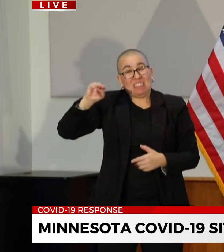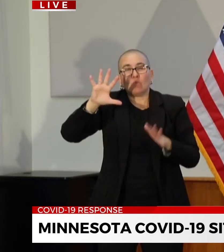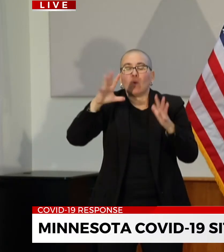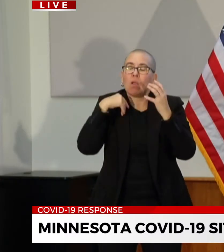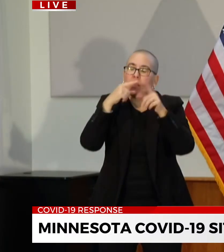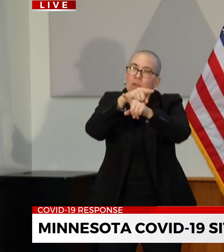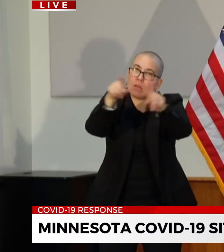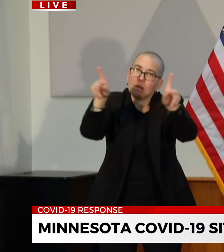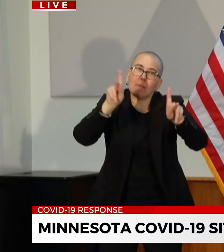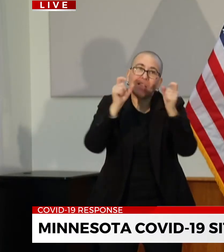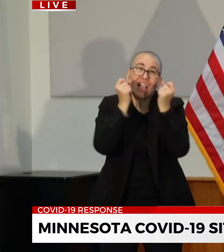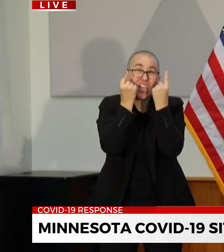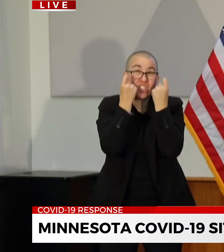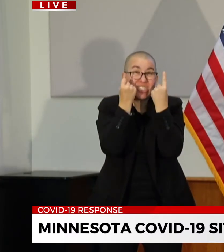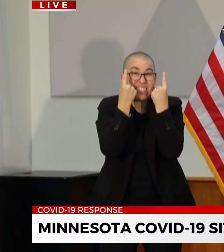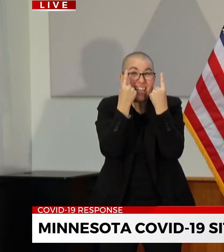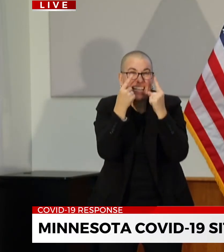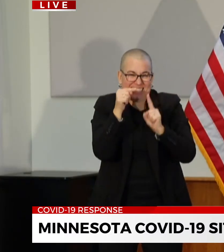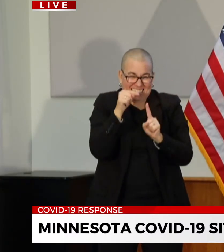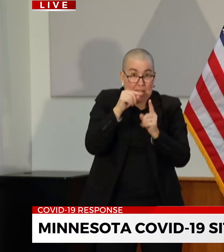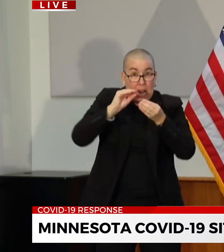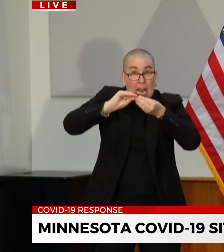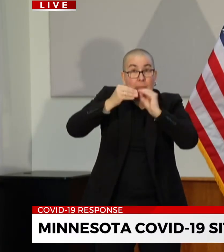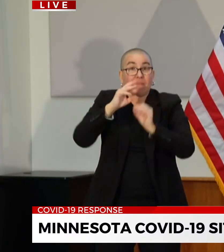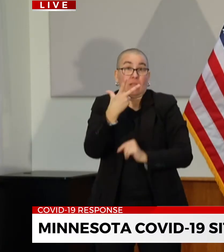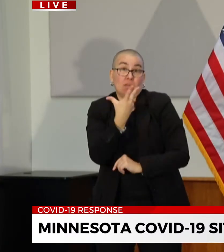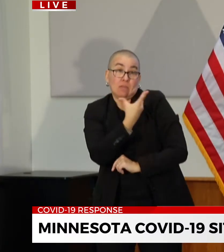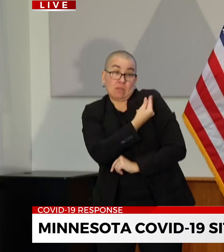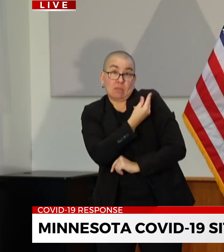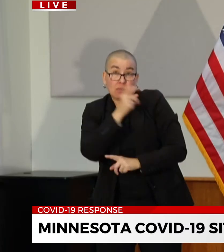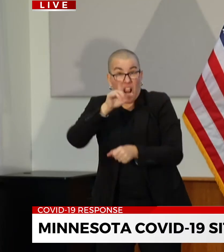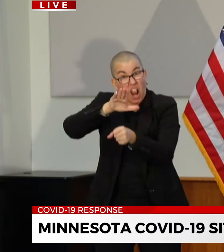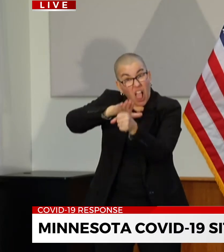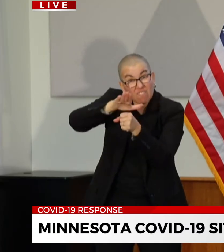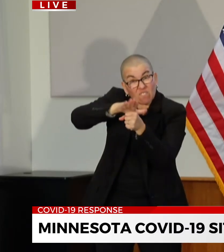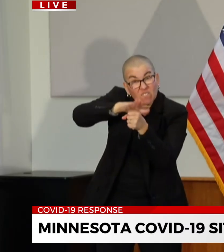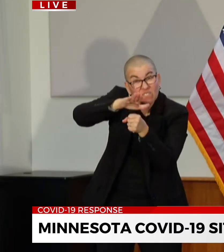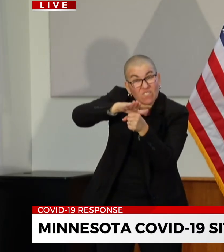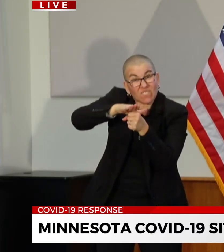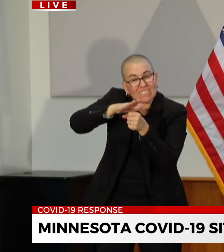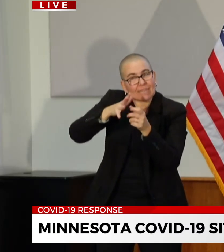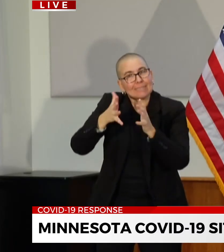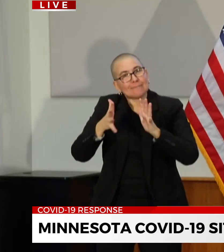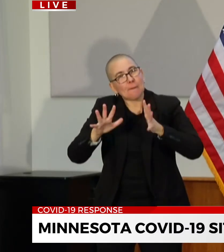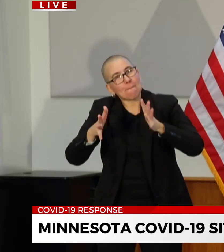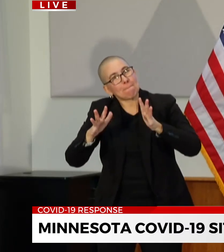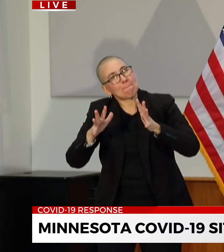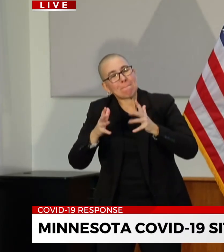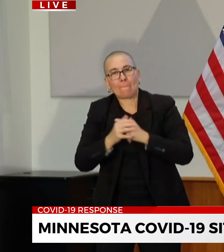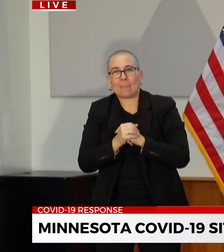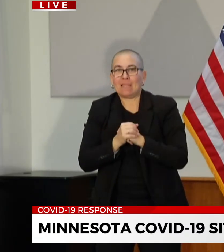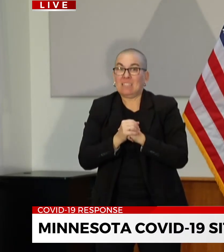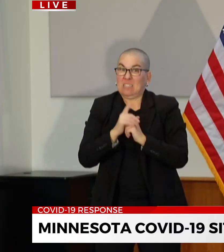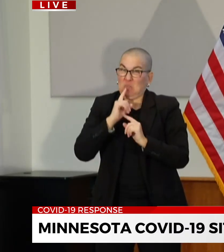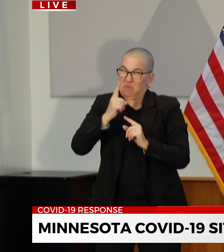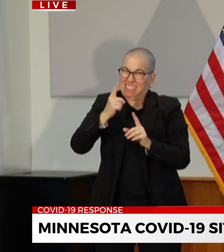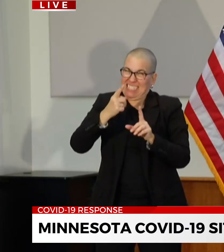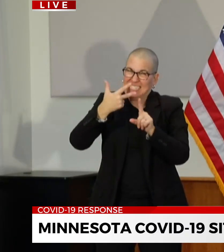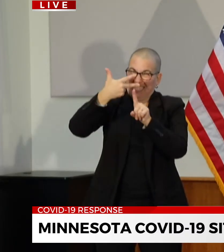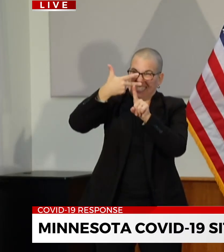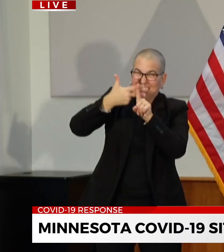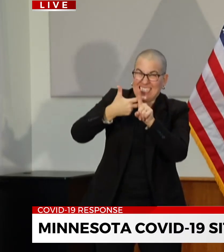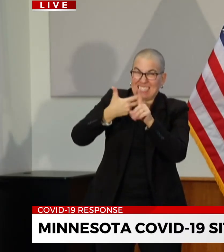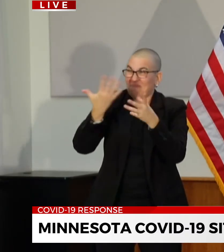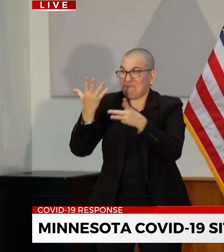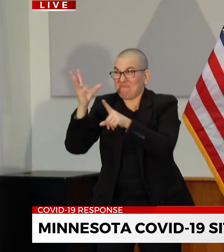to start to get the immunity and start to get the impact we need, probably going to be into the first to the second quarter of next year, March and April, by the